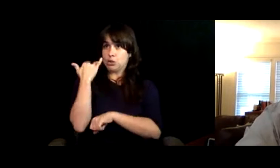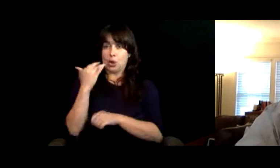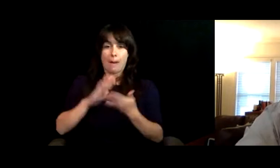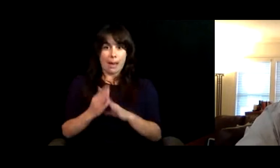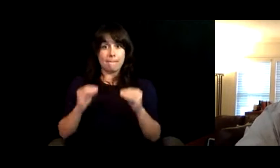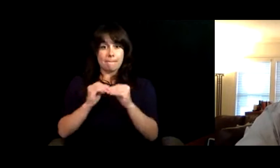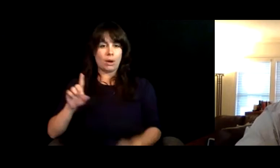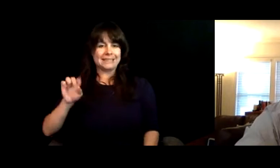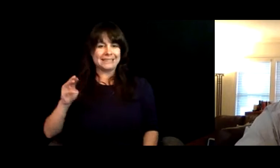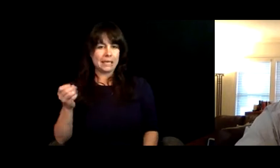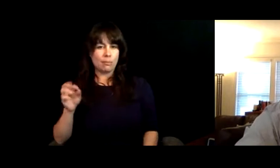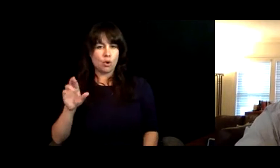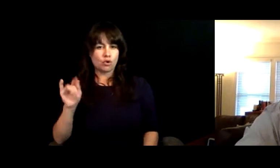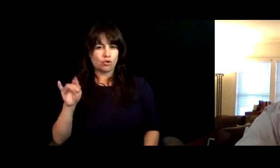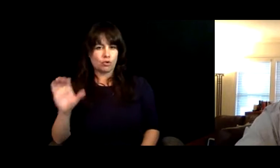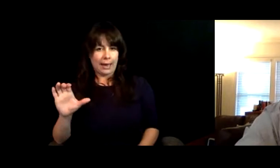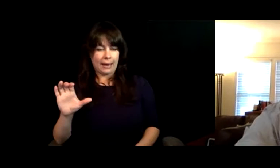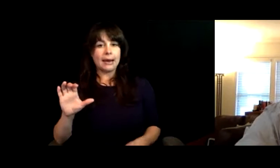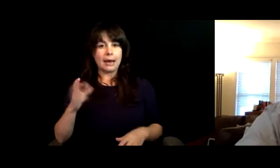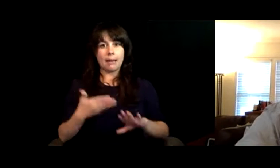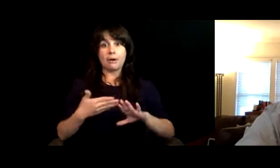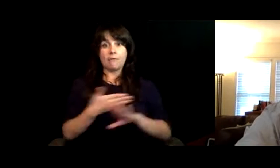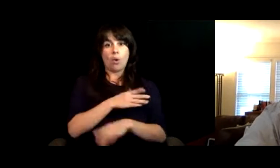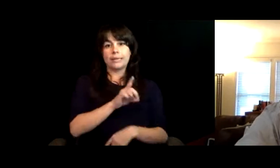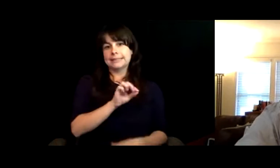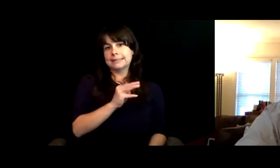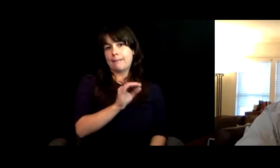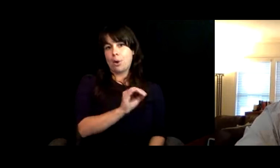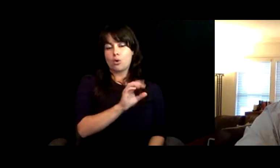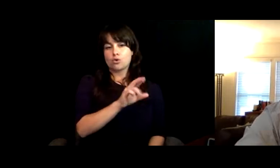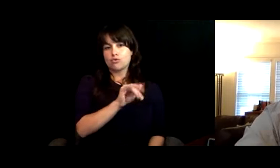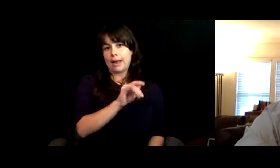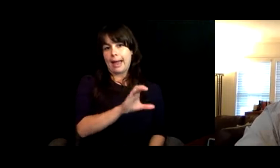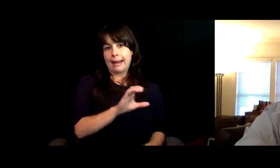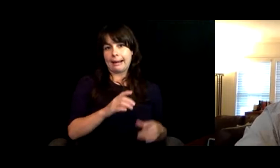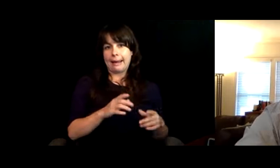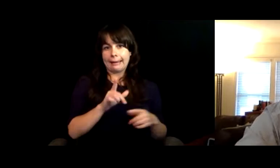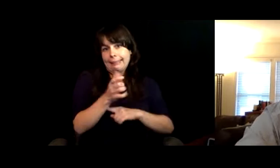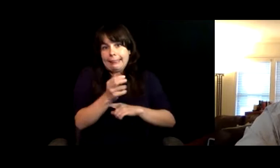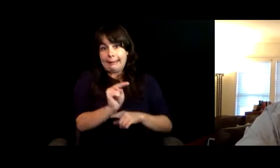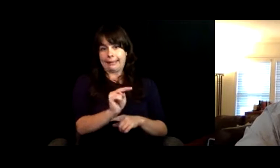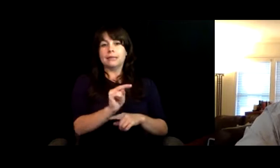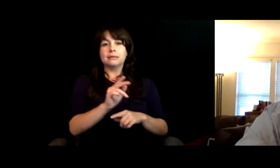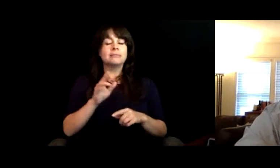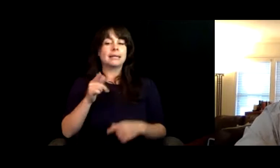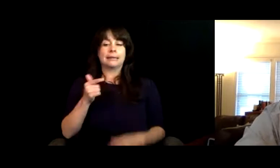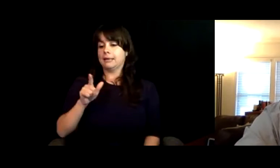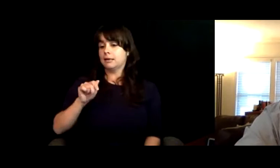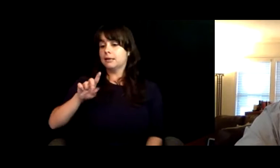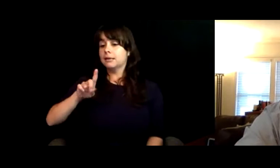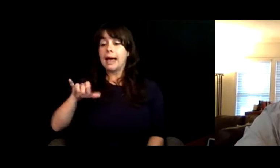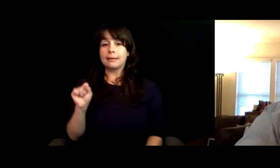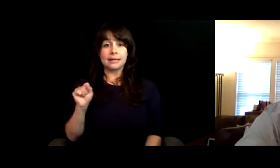was before. It was a Democratic leaning district at the time, and it was served for many, many years by Gladys Keating. One of